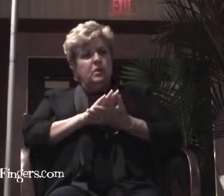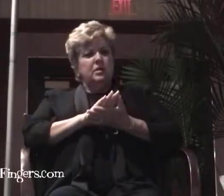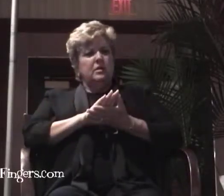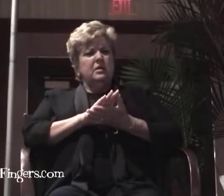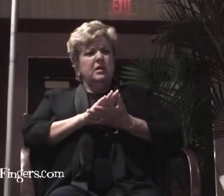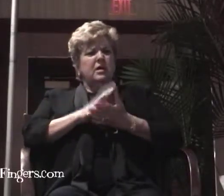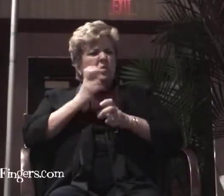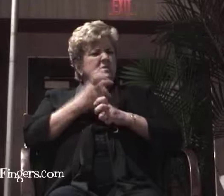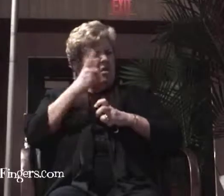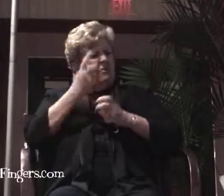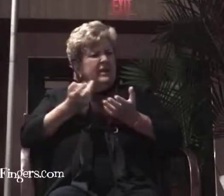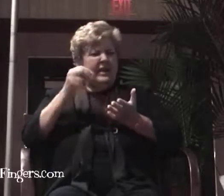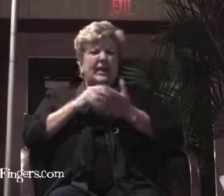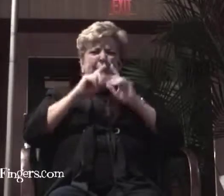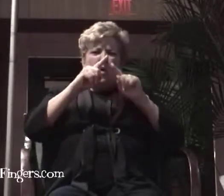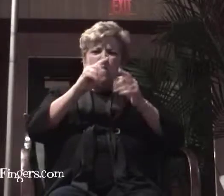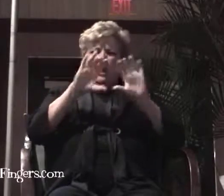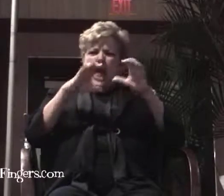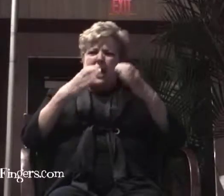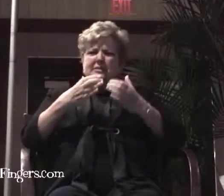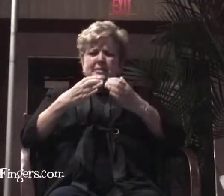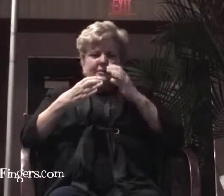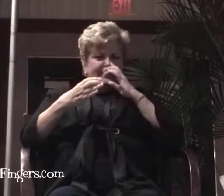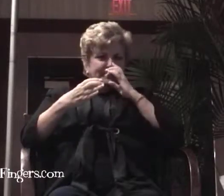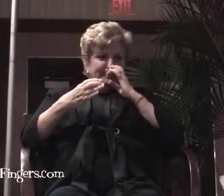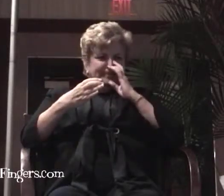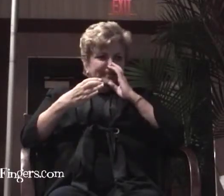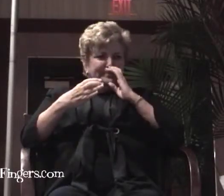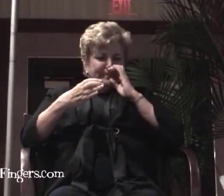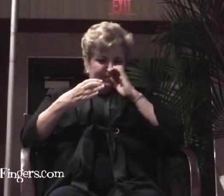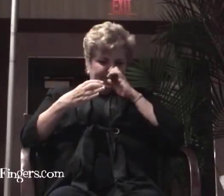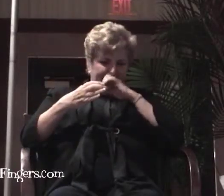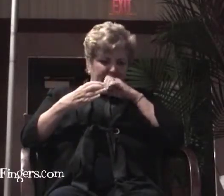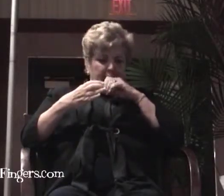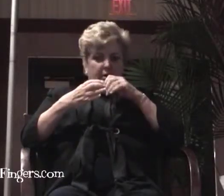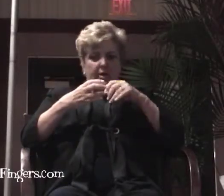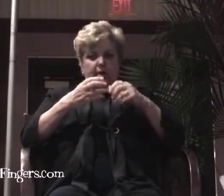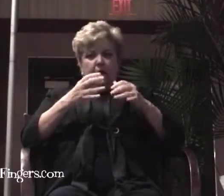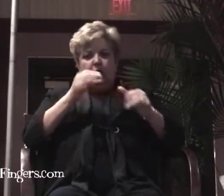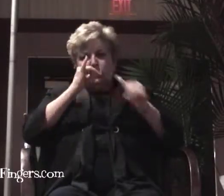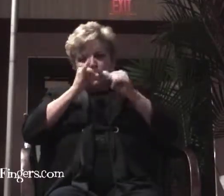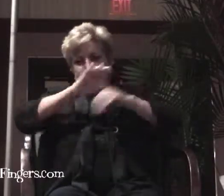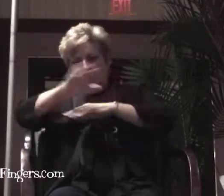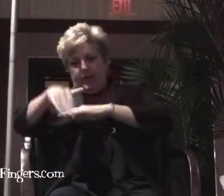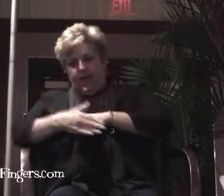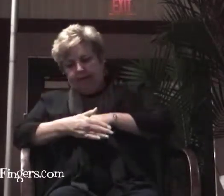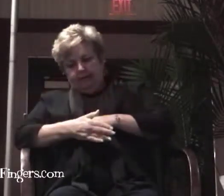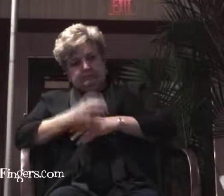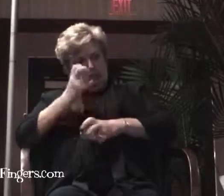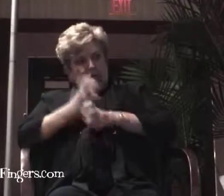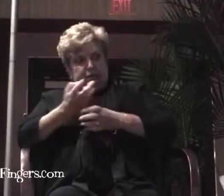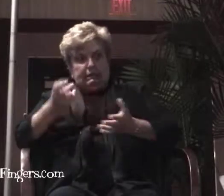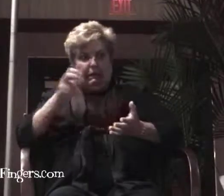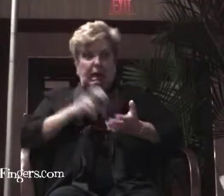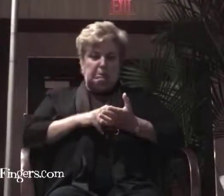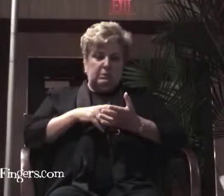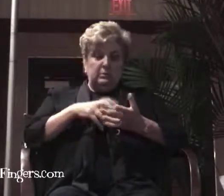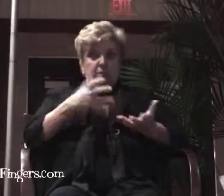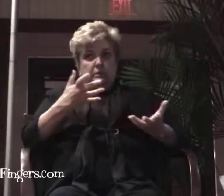class in the morning when you've been drinking all evening. And that's pretty much